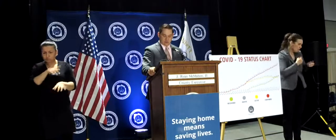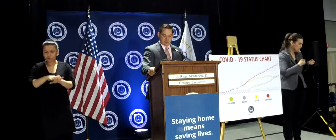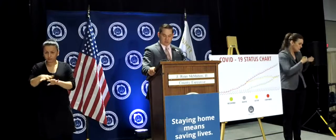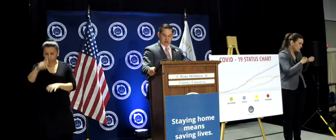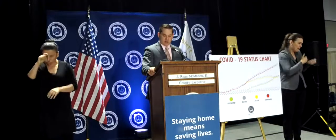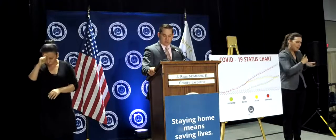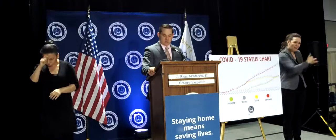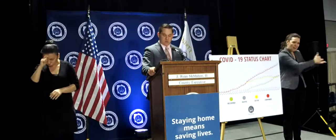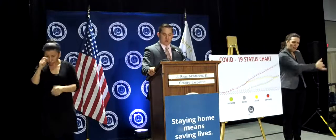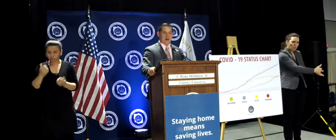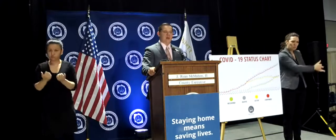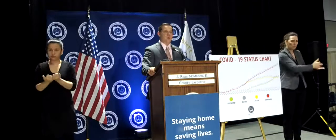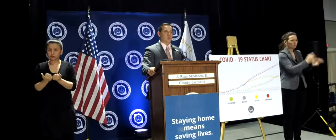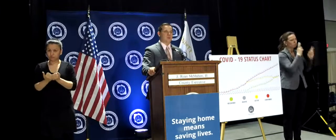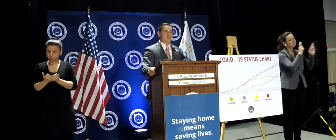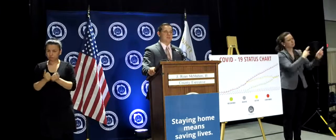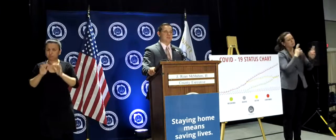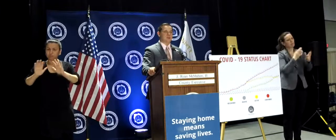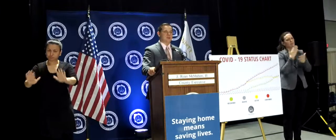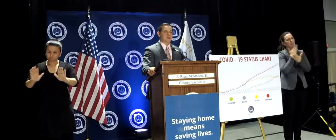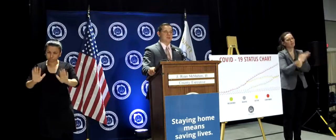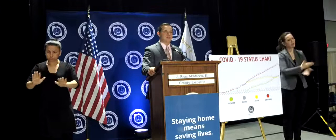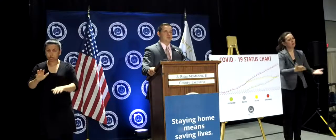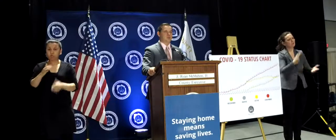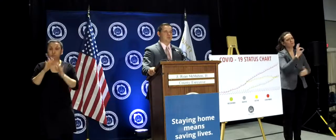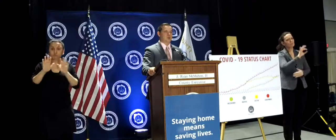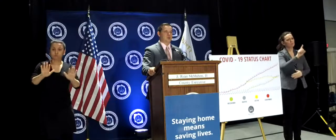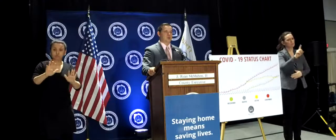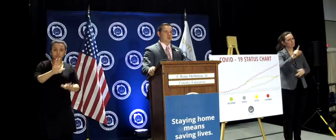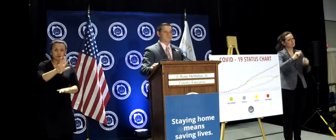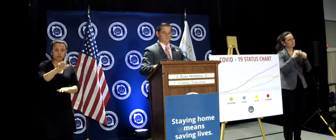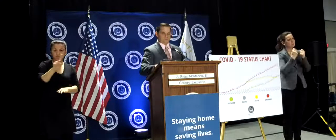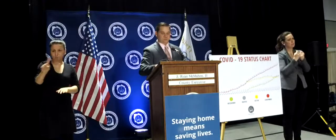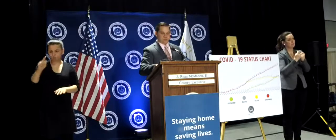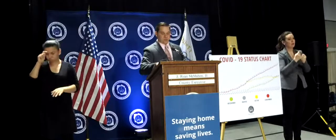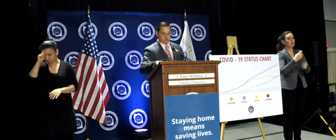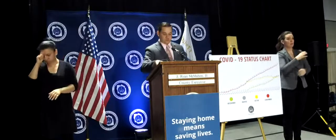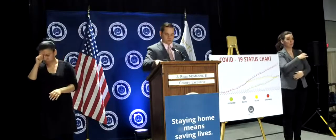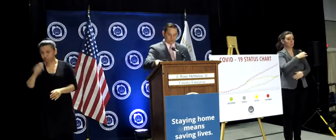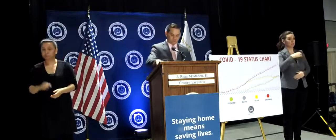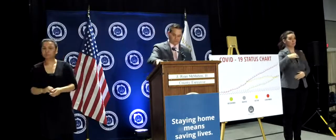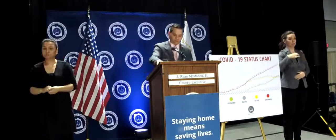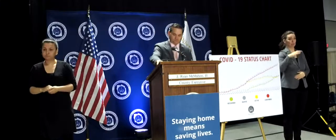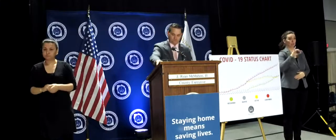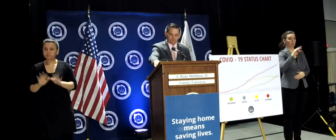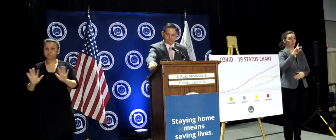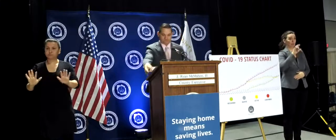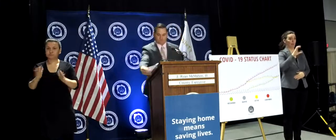I want to give a big shout out to our 911 team and Commissioner Julie Korn. Thank you.